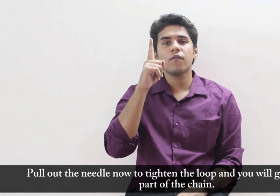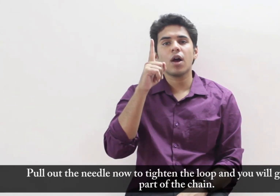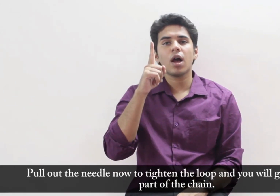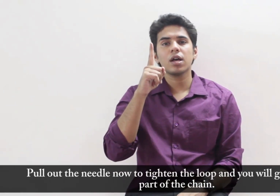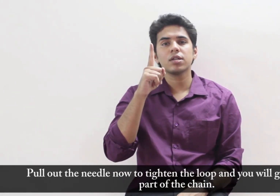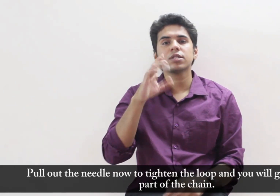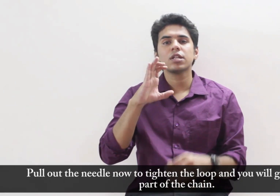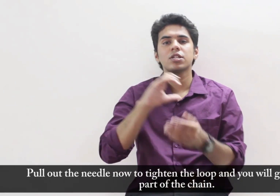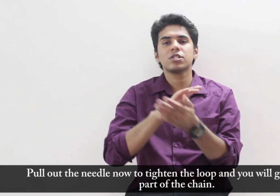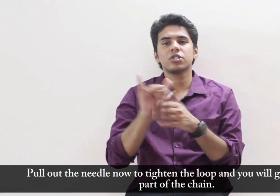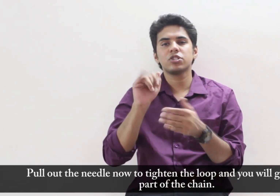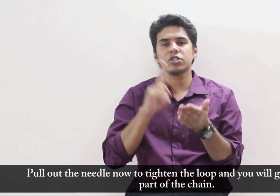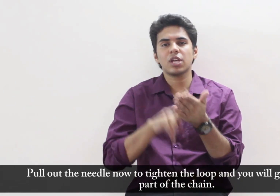chain.